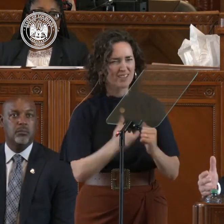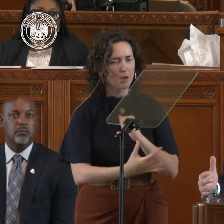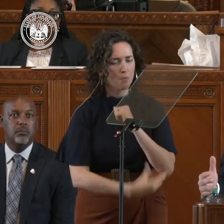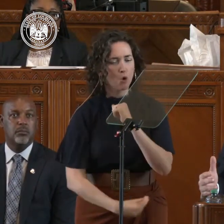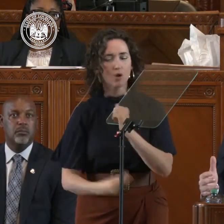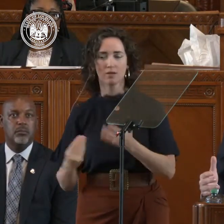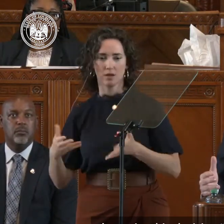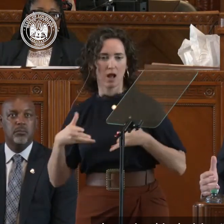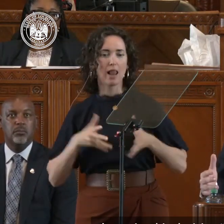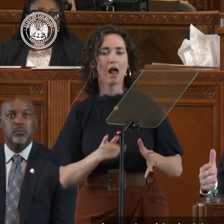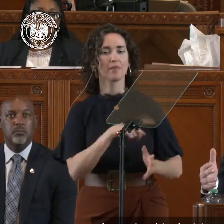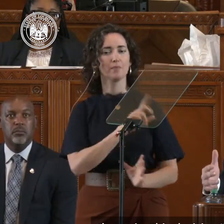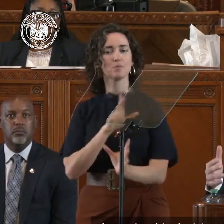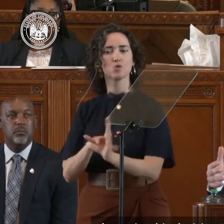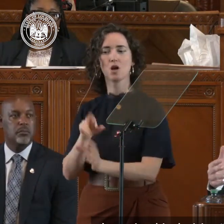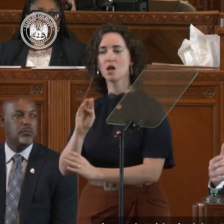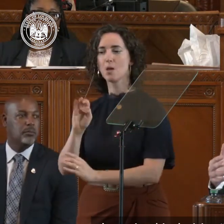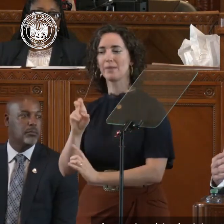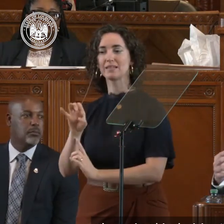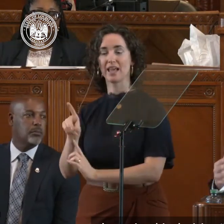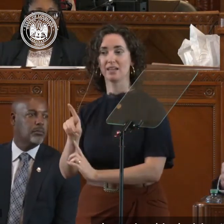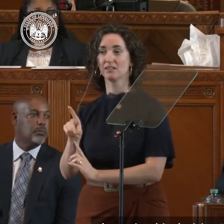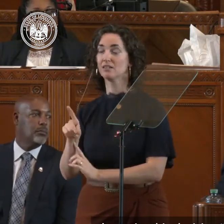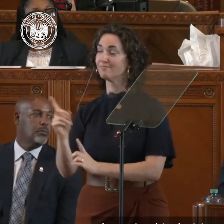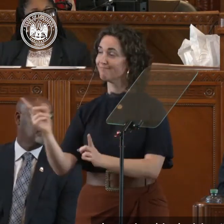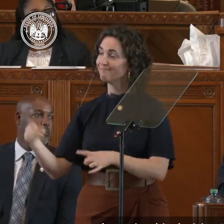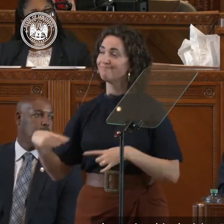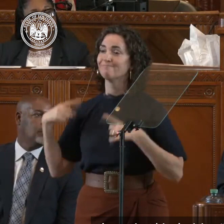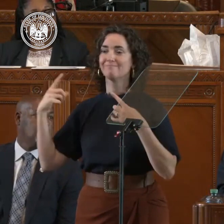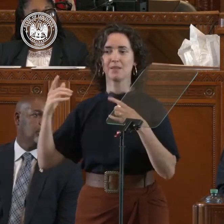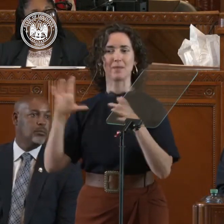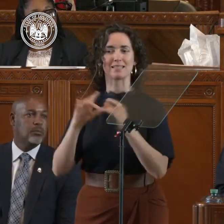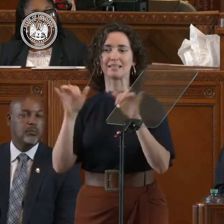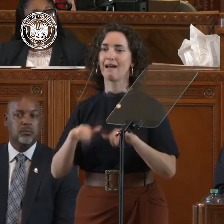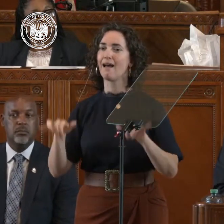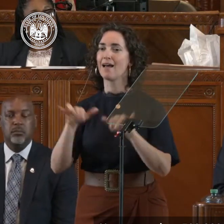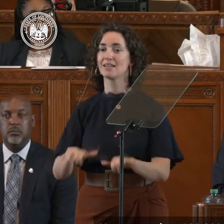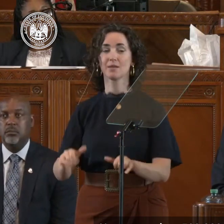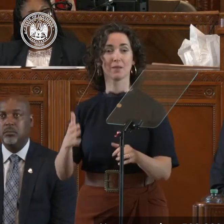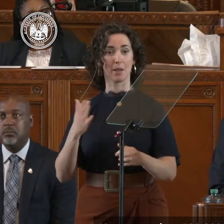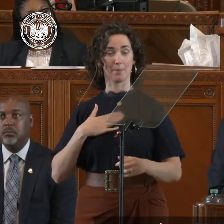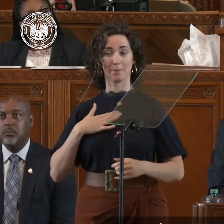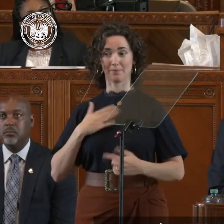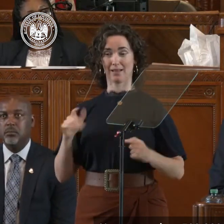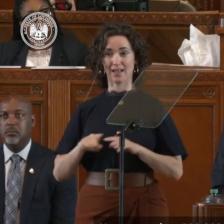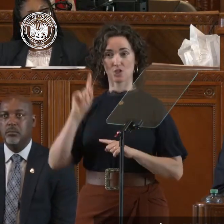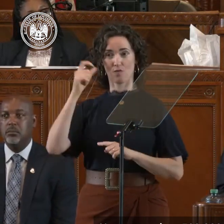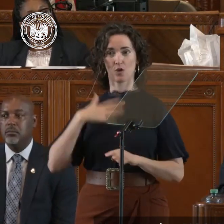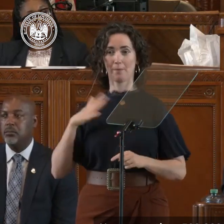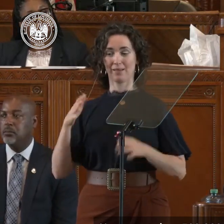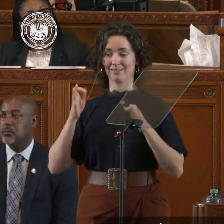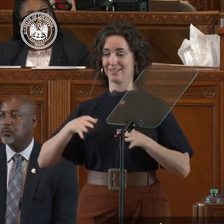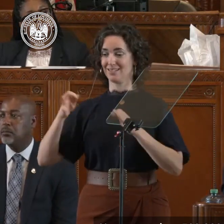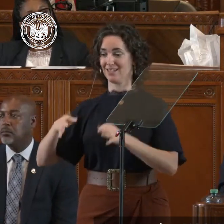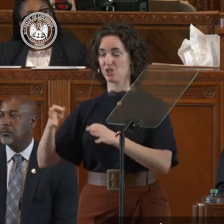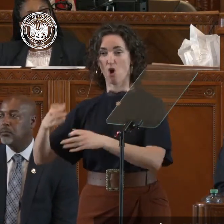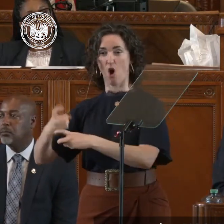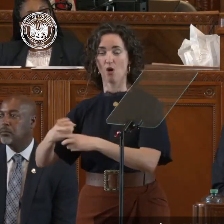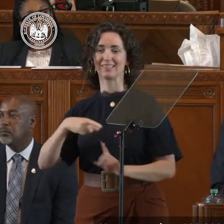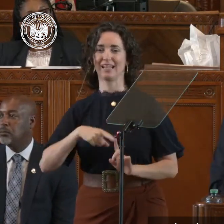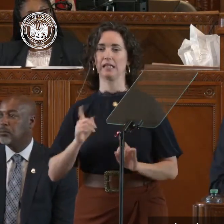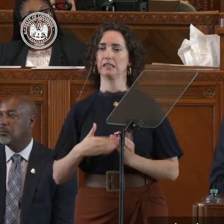today, the easiest big decision I've made as governor. Now more than 500,000